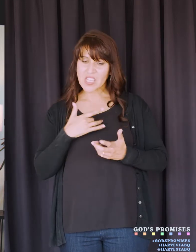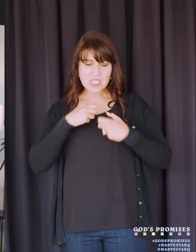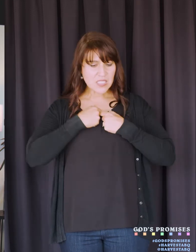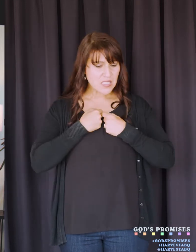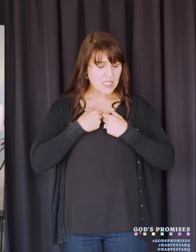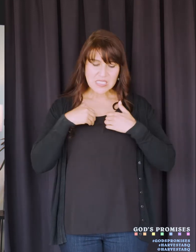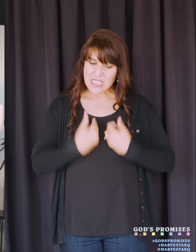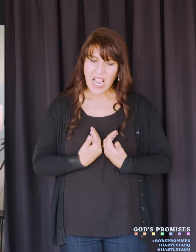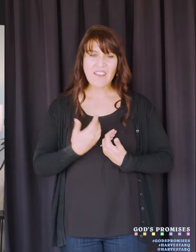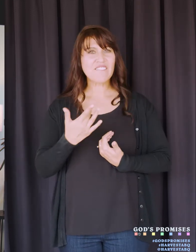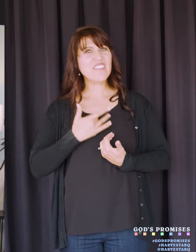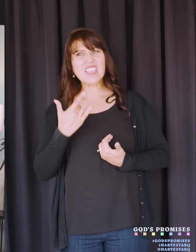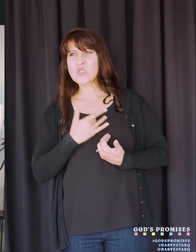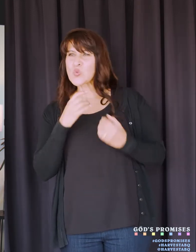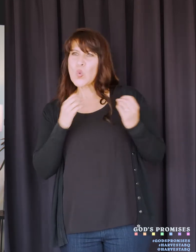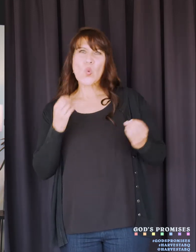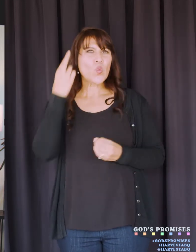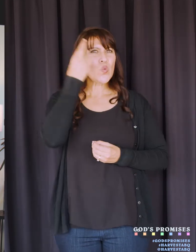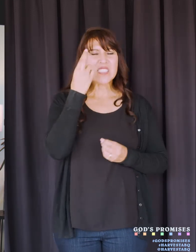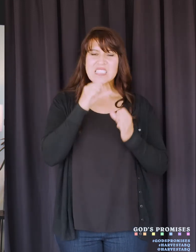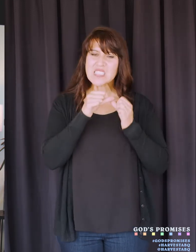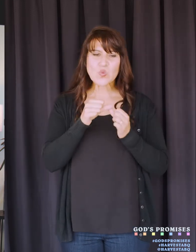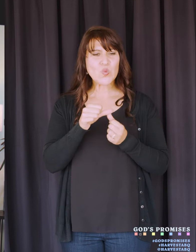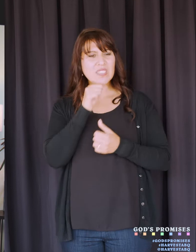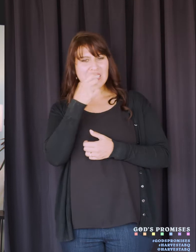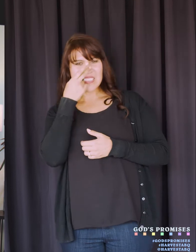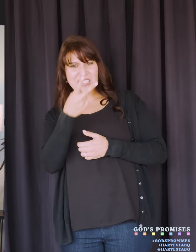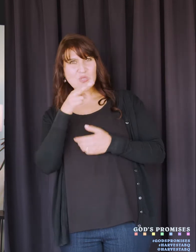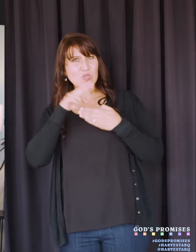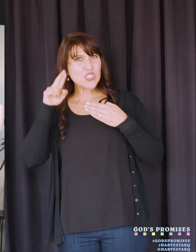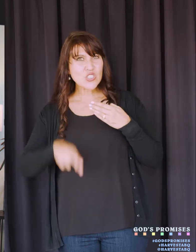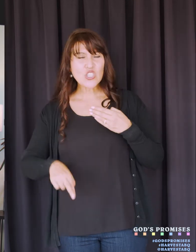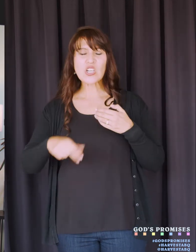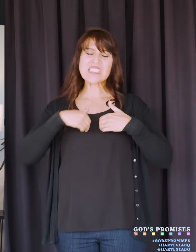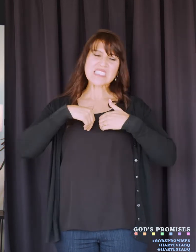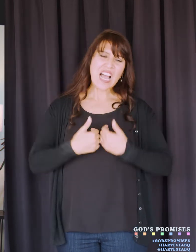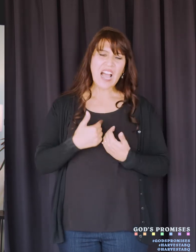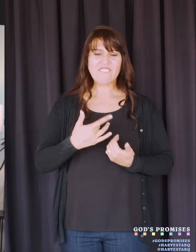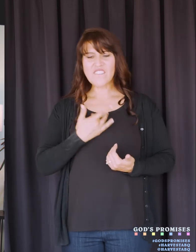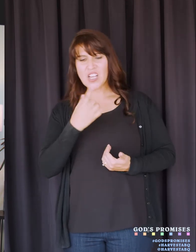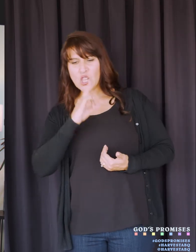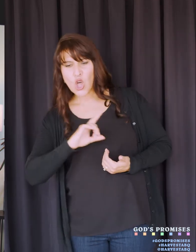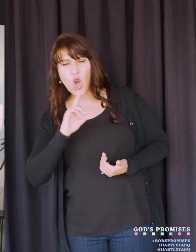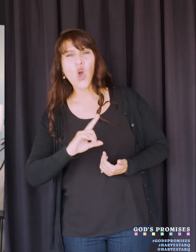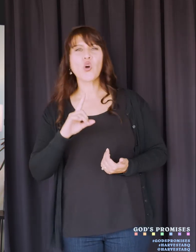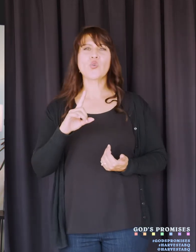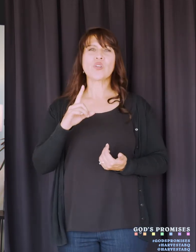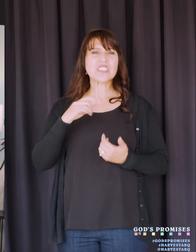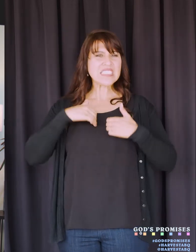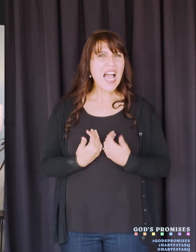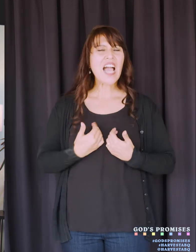doesn't seem like there's going to be a payoff. We get tired when we don't see results. We get tired when we feel alone. We get tired when we can't see